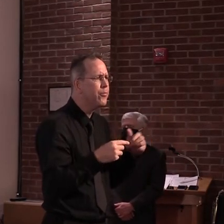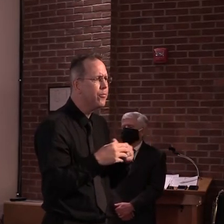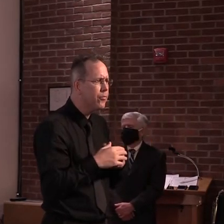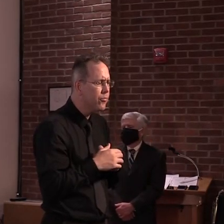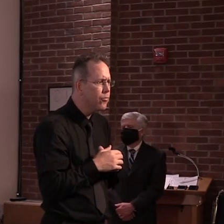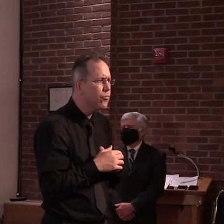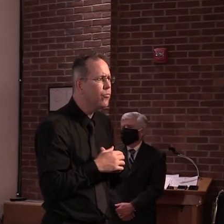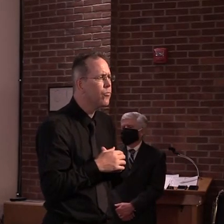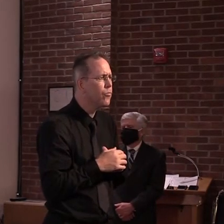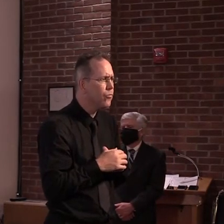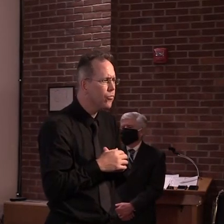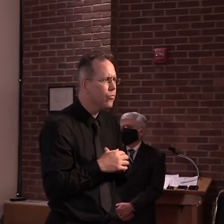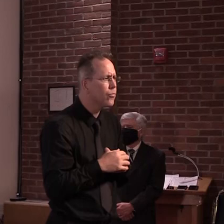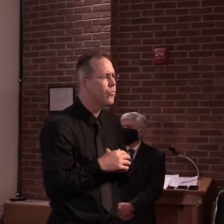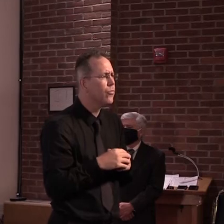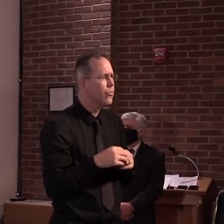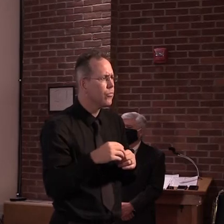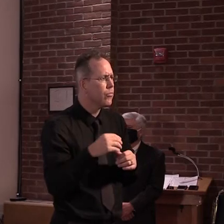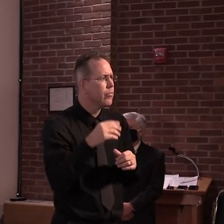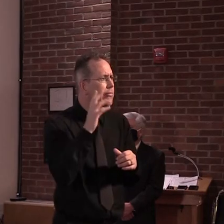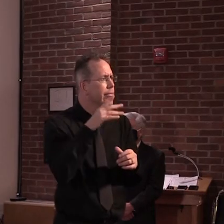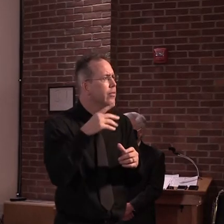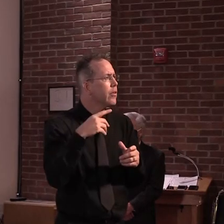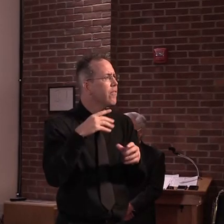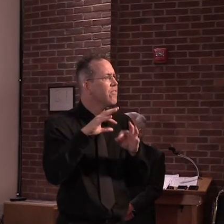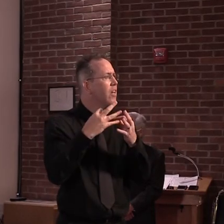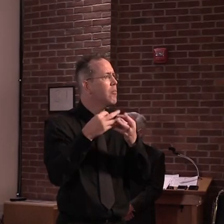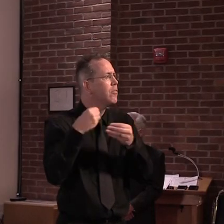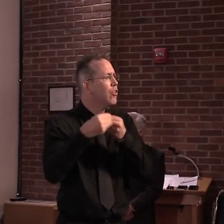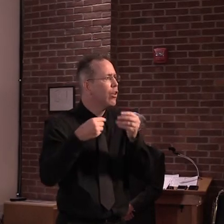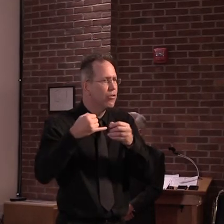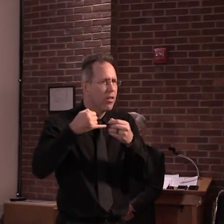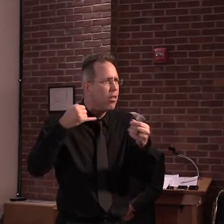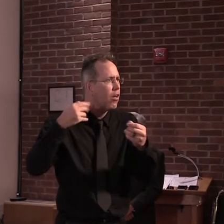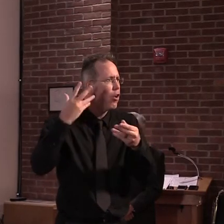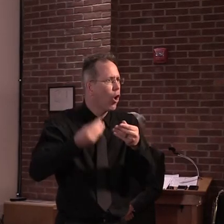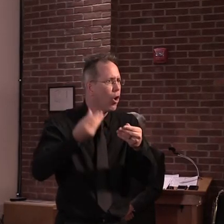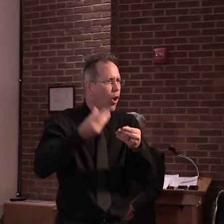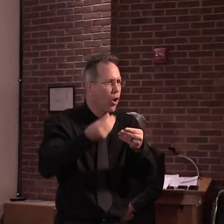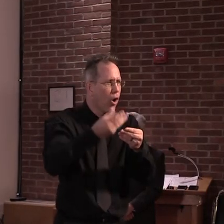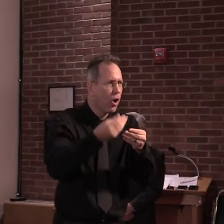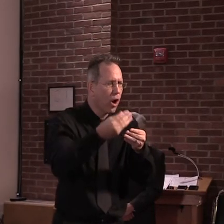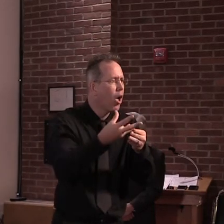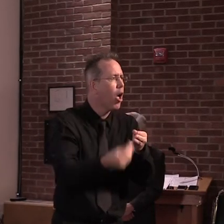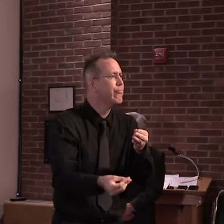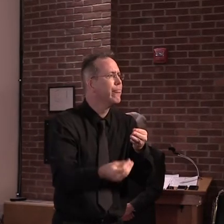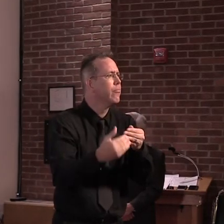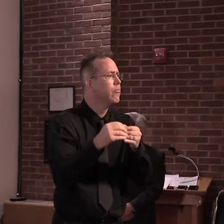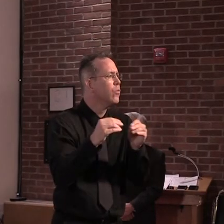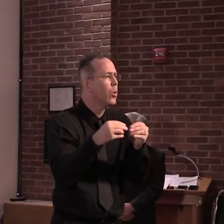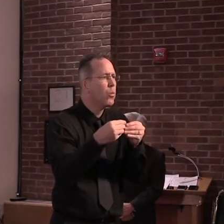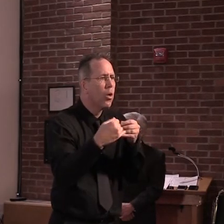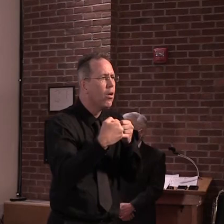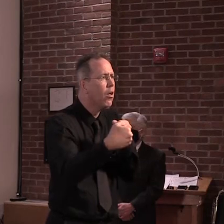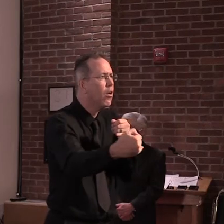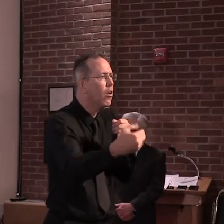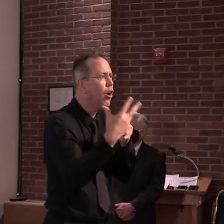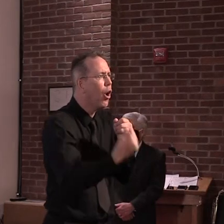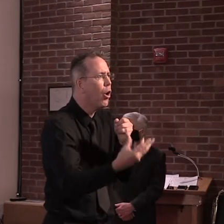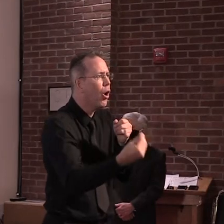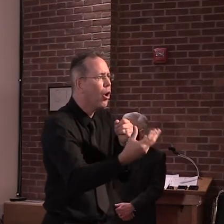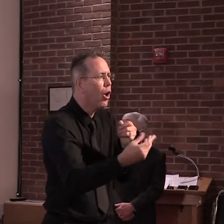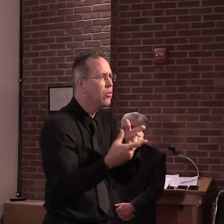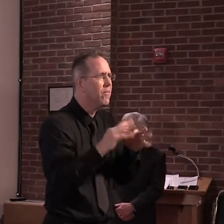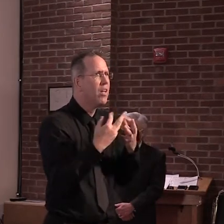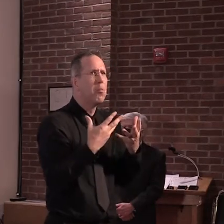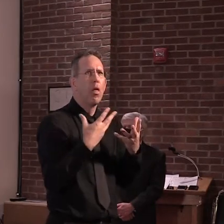rate in their vulnerable populations where people are dying. I'm not sure what to say about